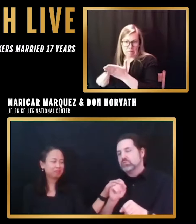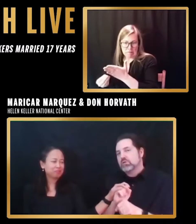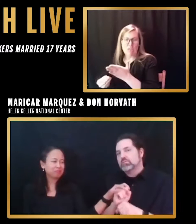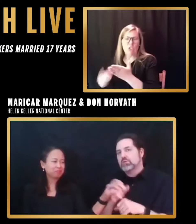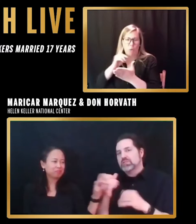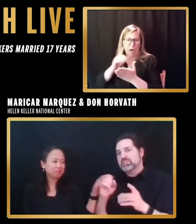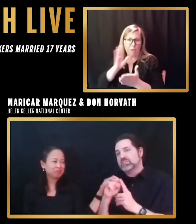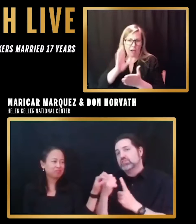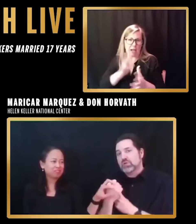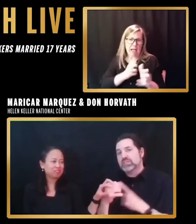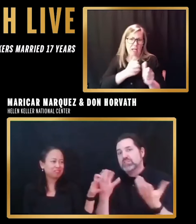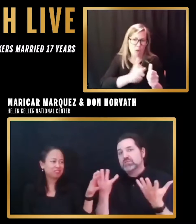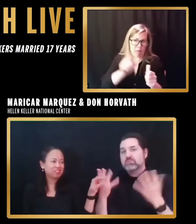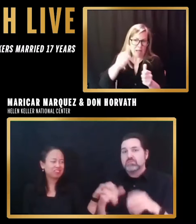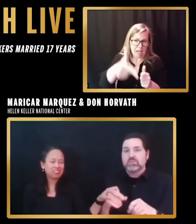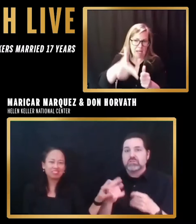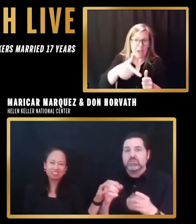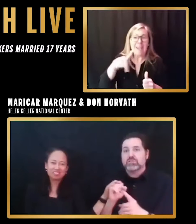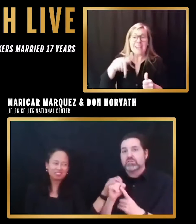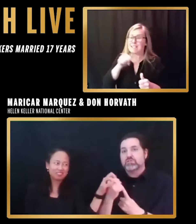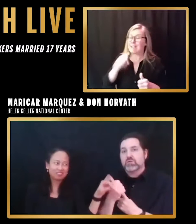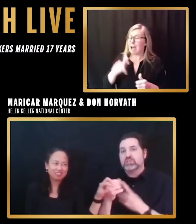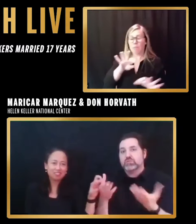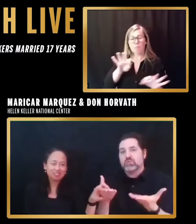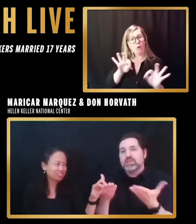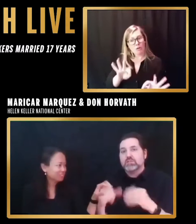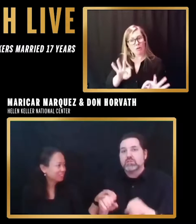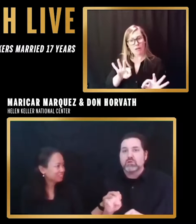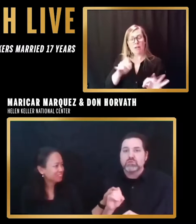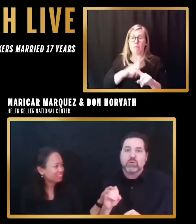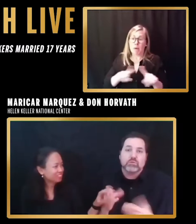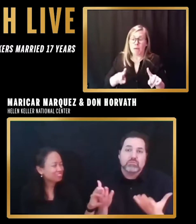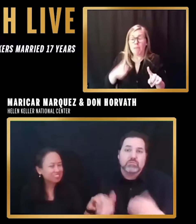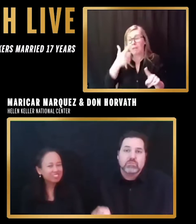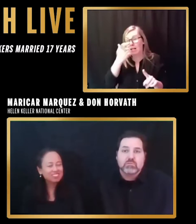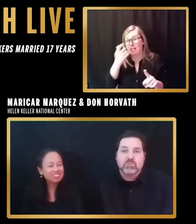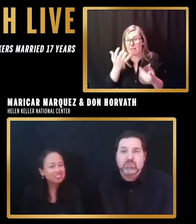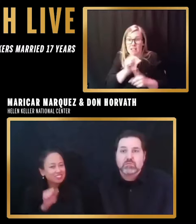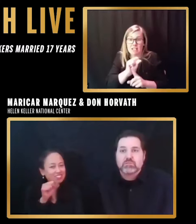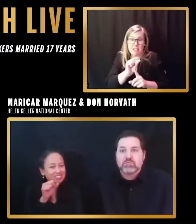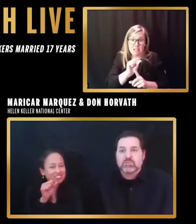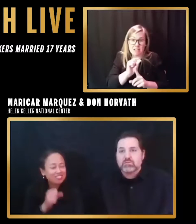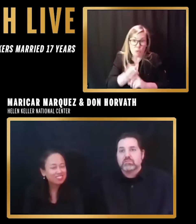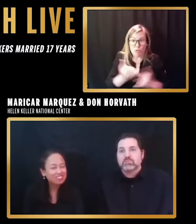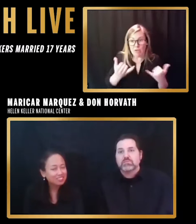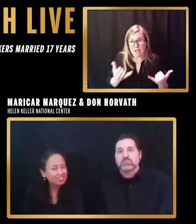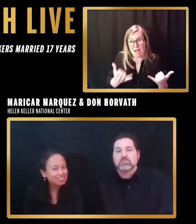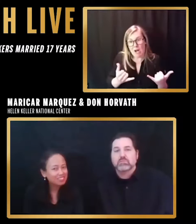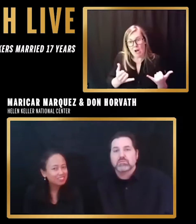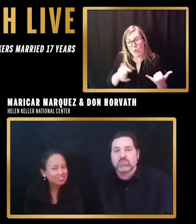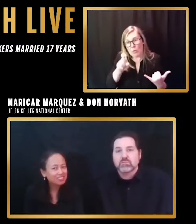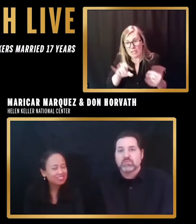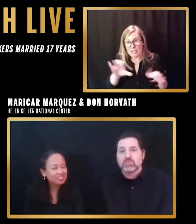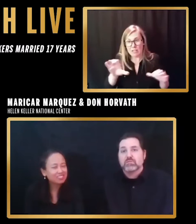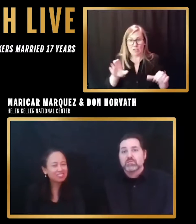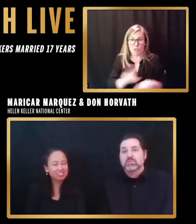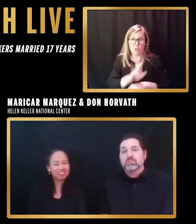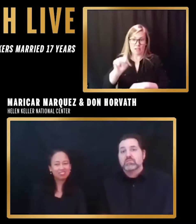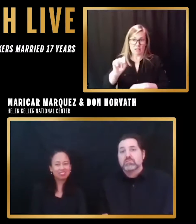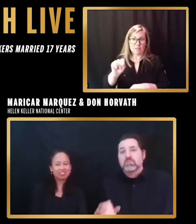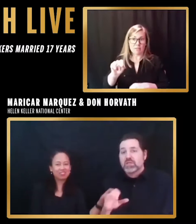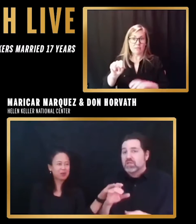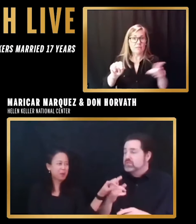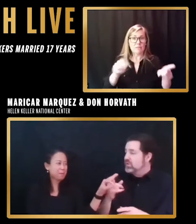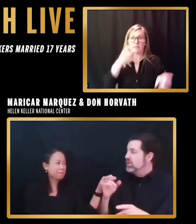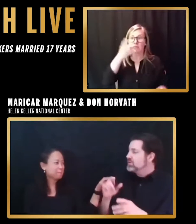it's workable in this situation because of the situation we're in, so. Absolutely. And again, just correct me if